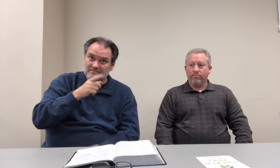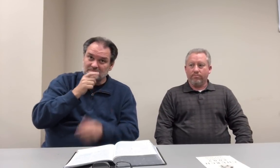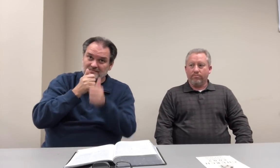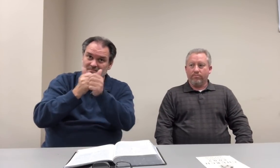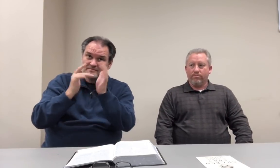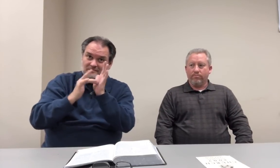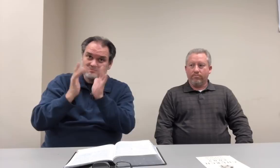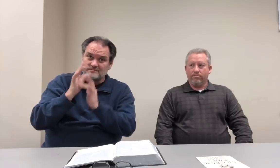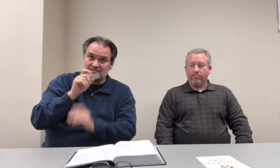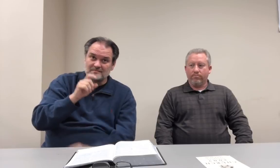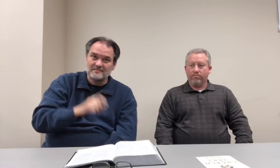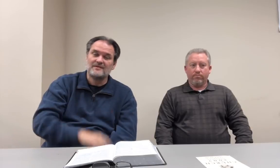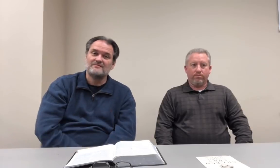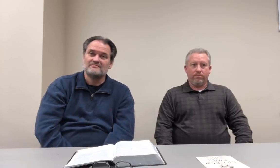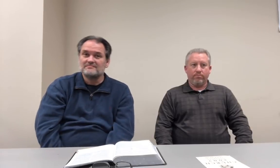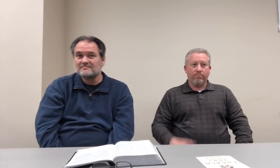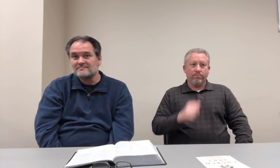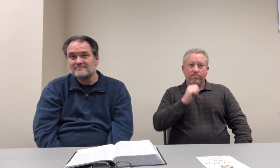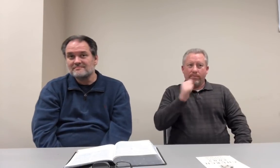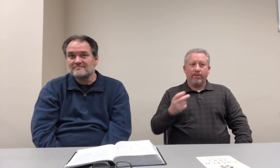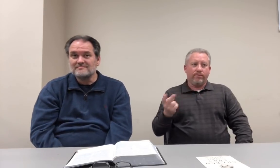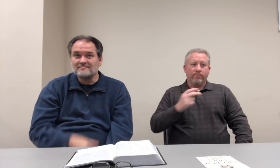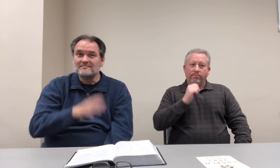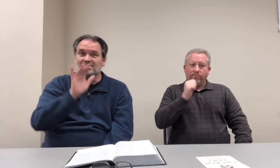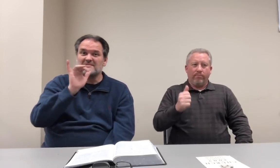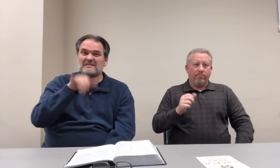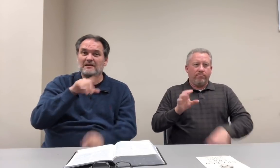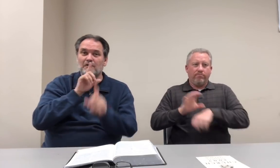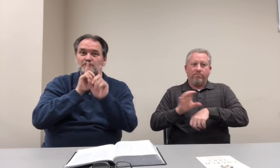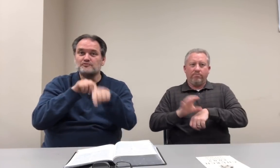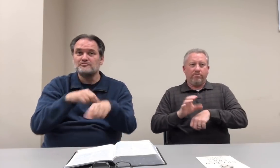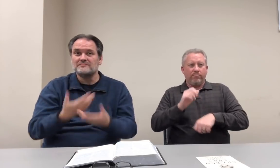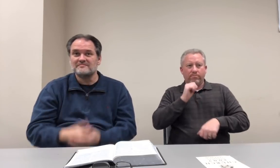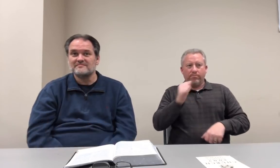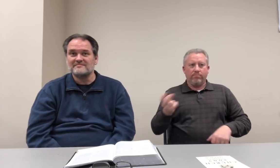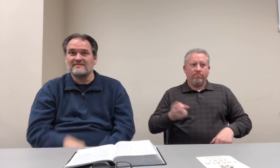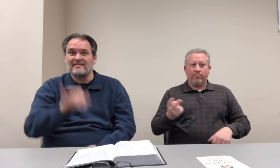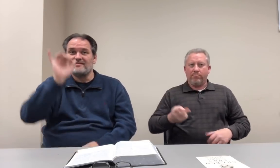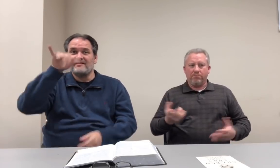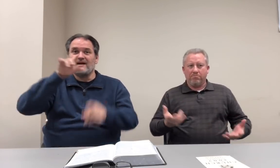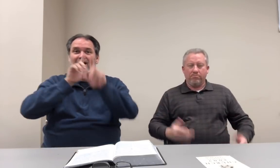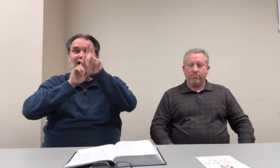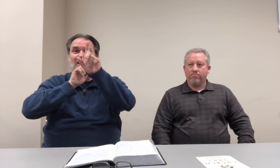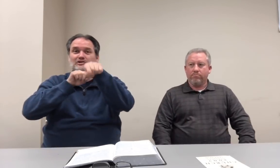Yeah. And so, there are millions of people in the world in our churches